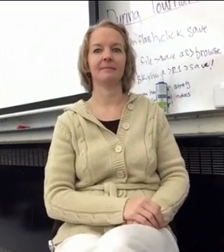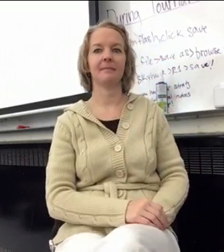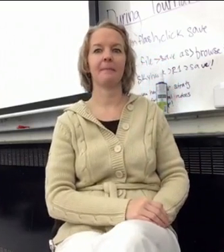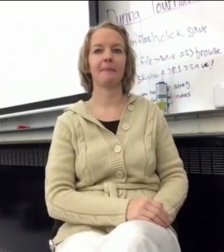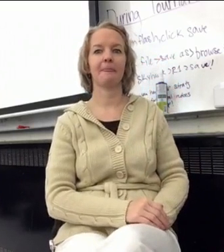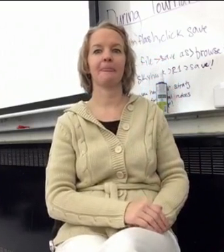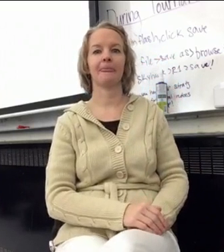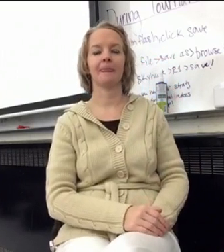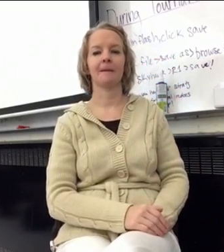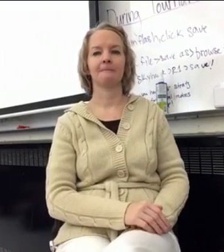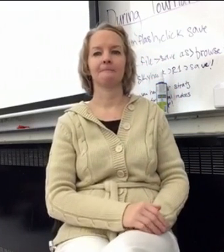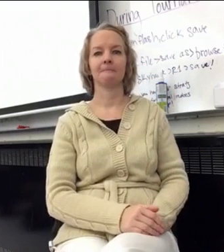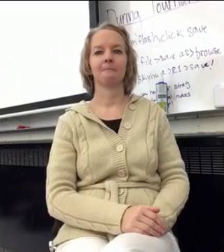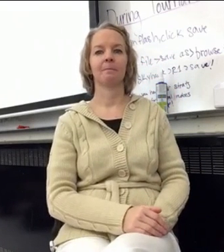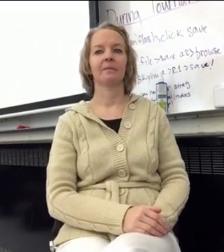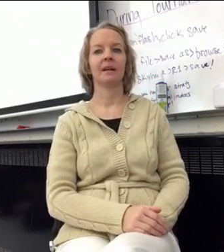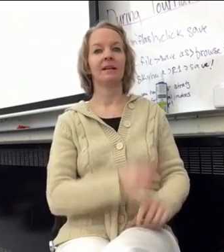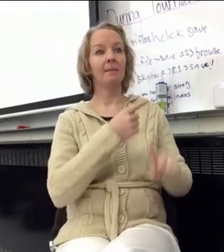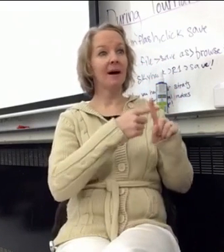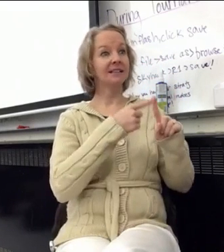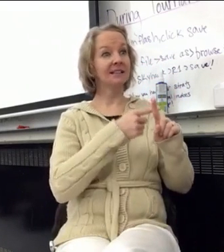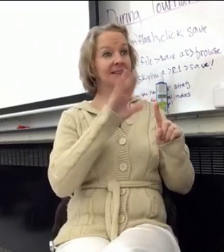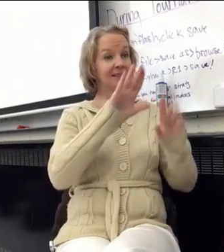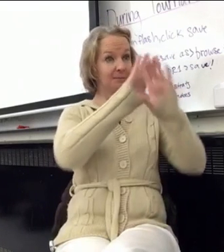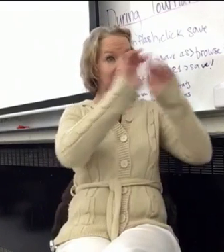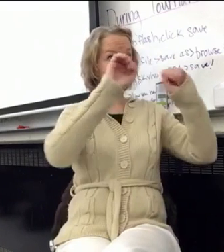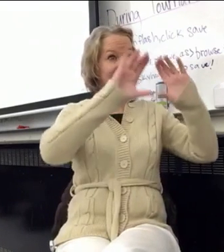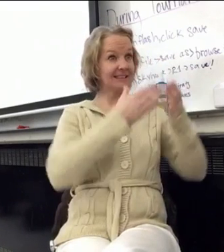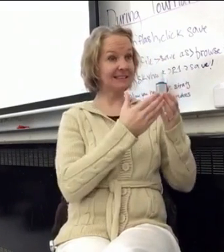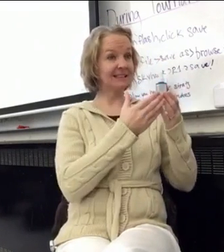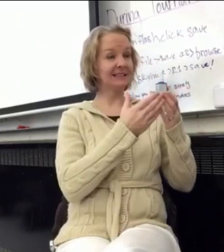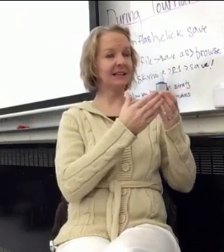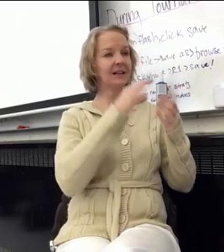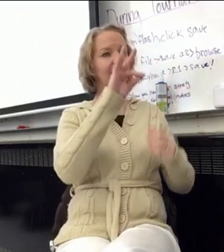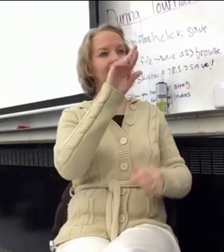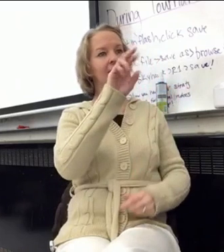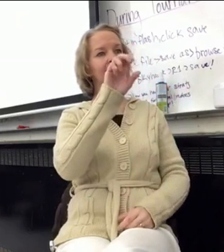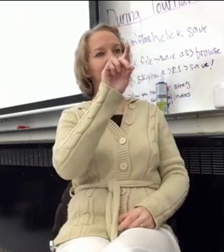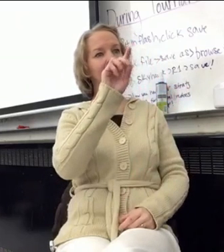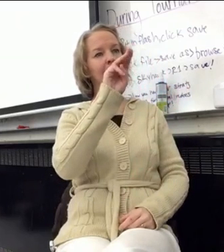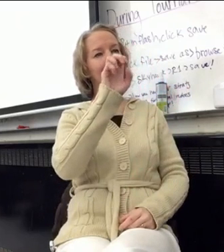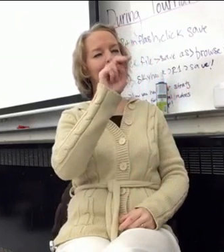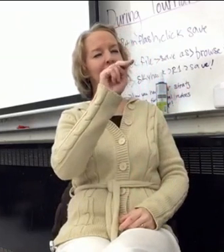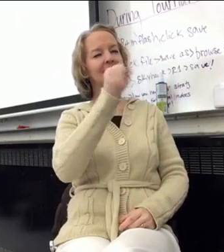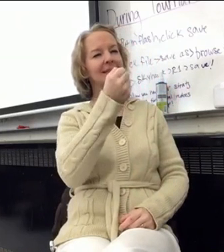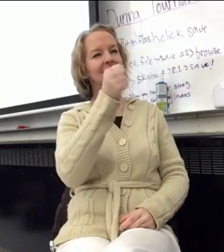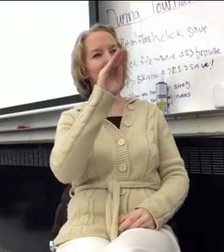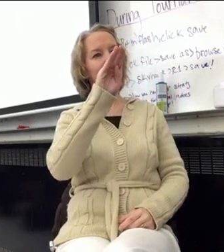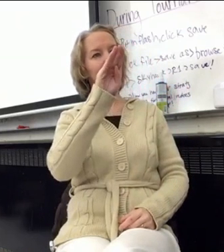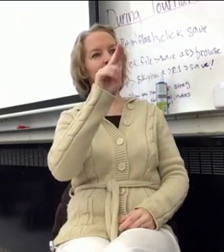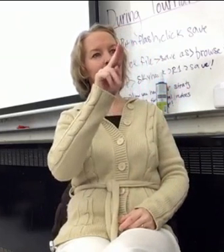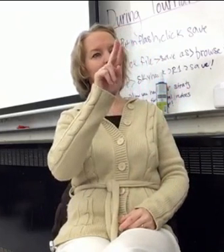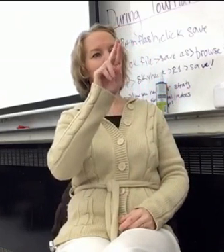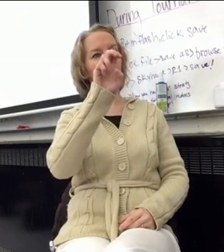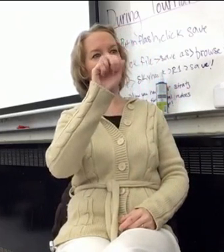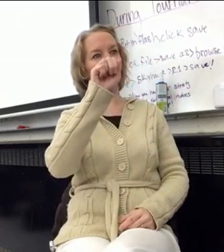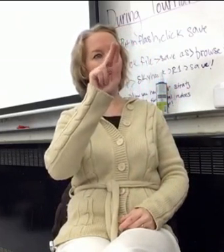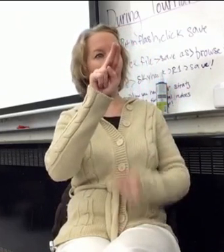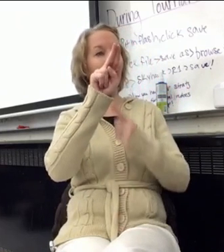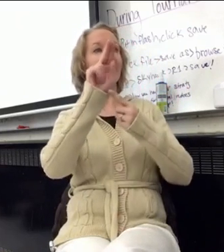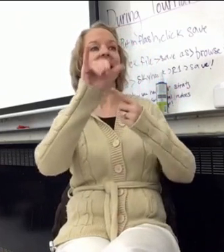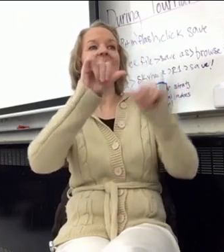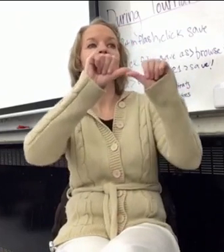So the positive of Andrew Johnson's presidency is going to be the Freedmen's Bureau. And if you will highlight that this is an agency,